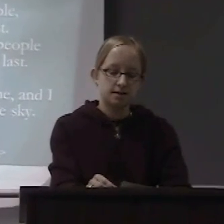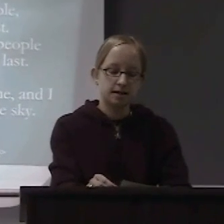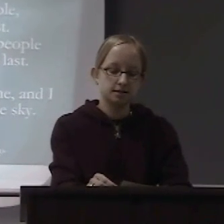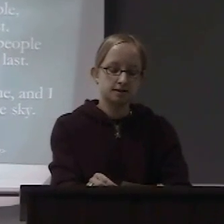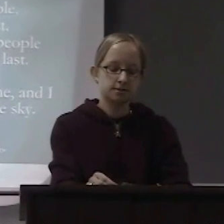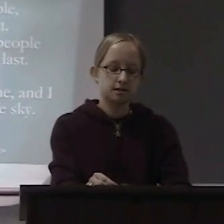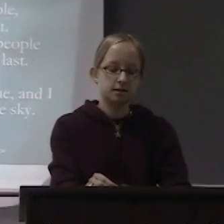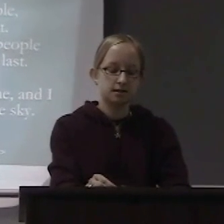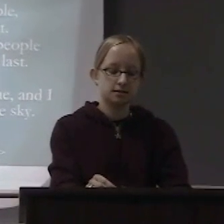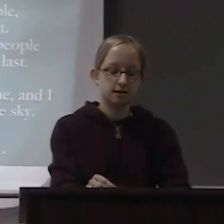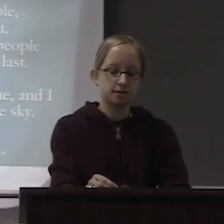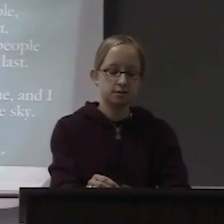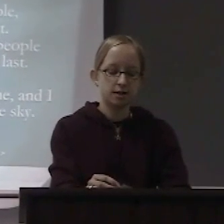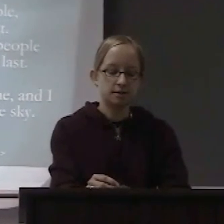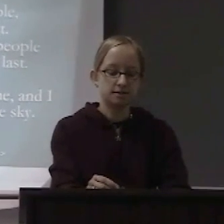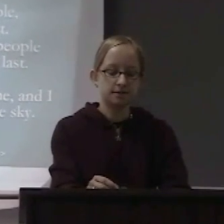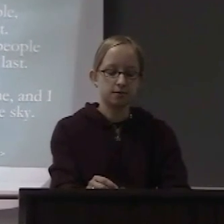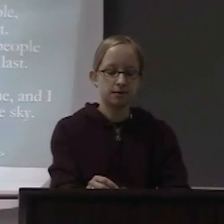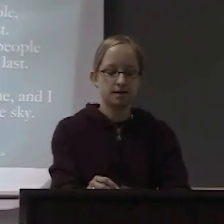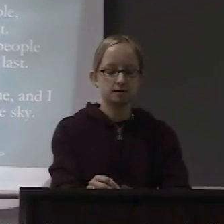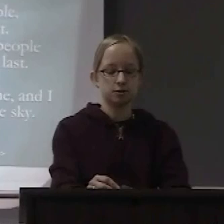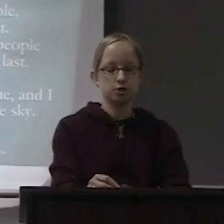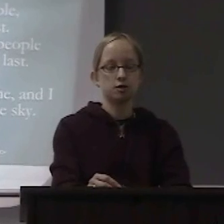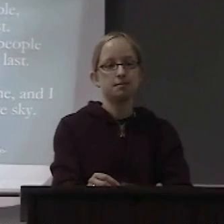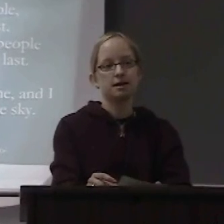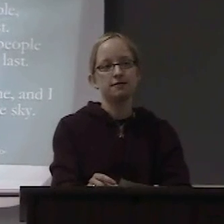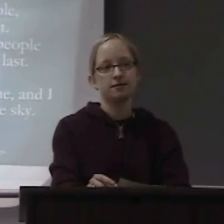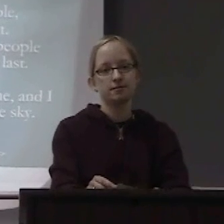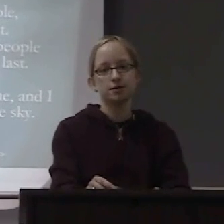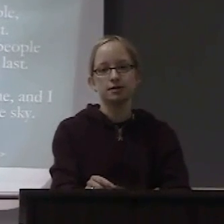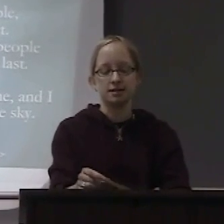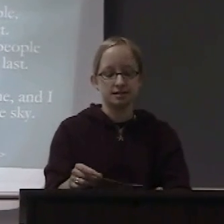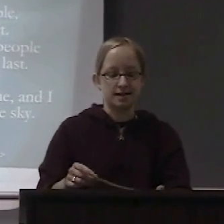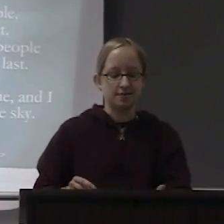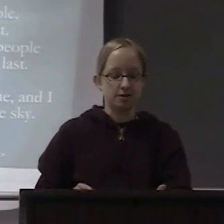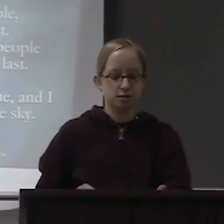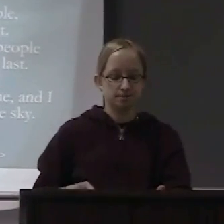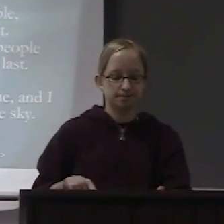Next, I will tell you several ways in which you can benefit from learning this language.